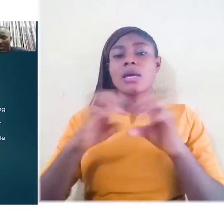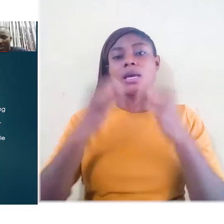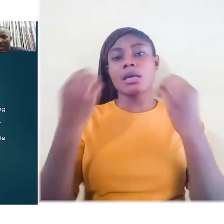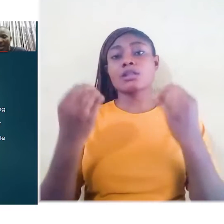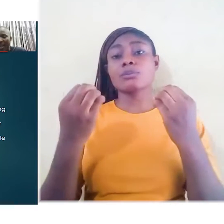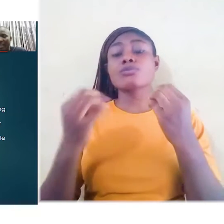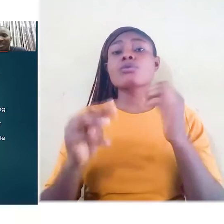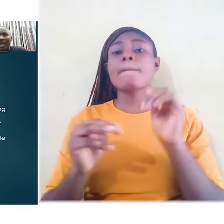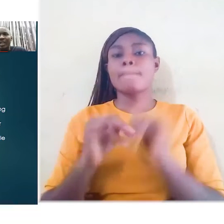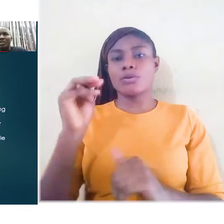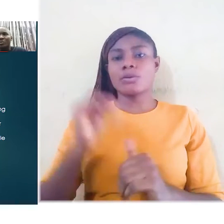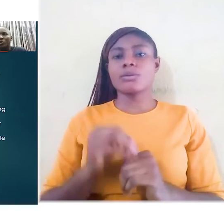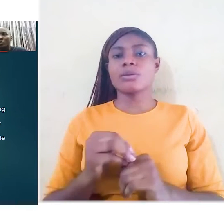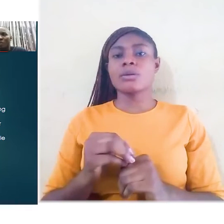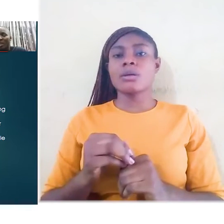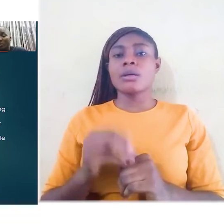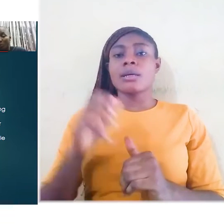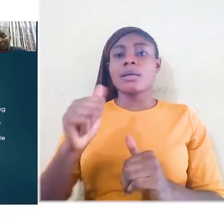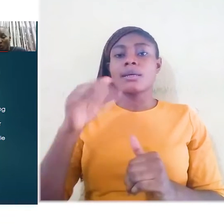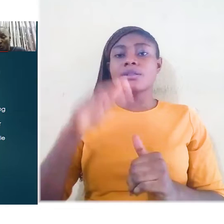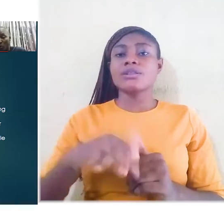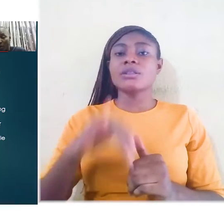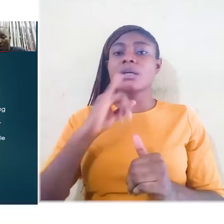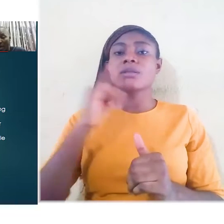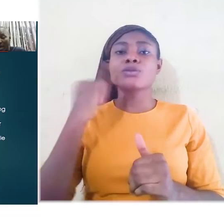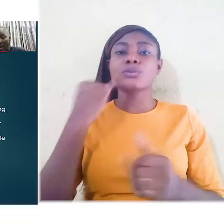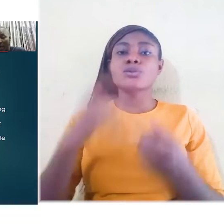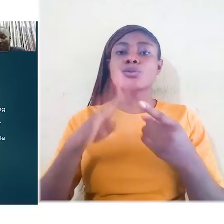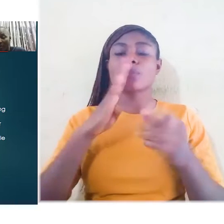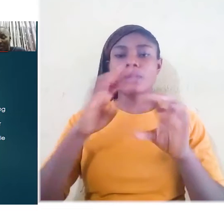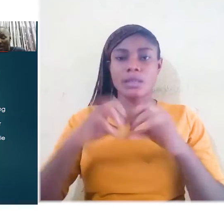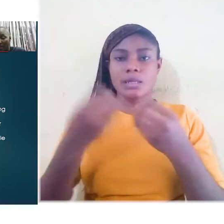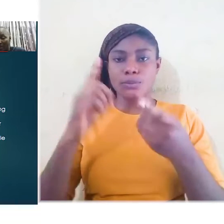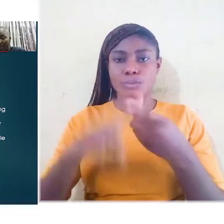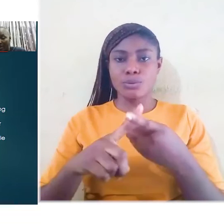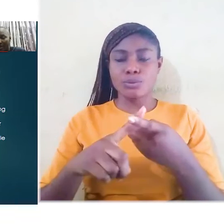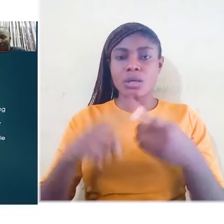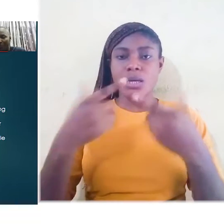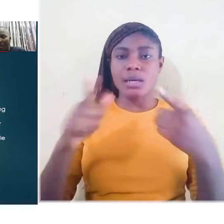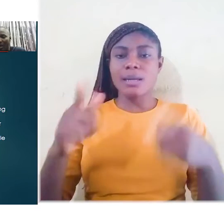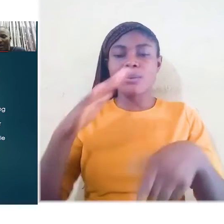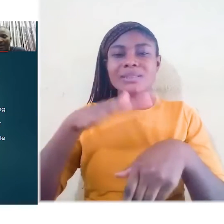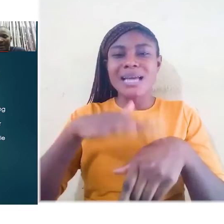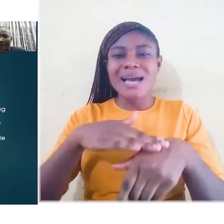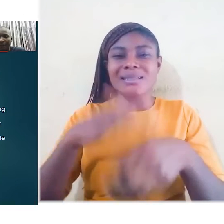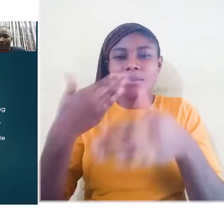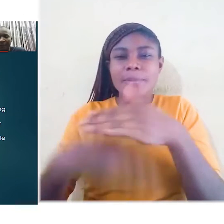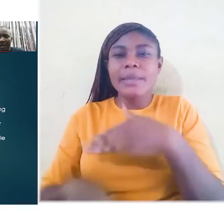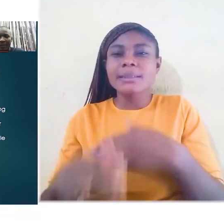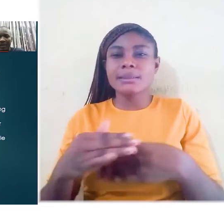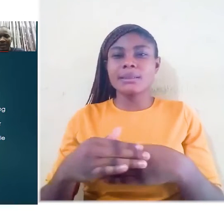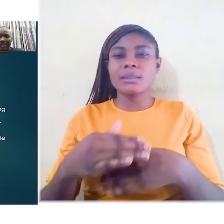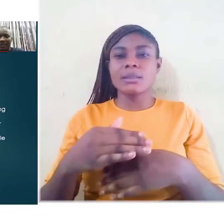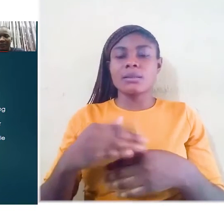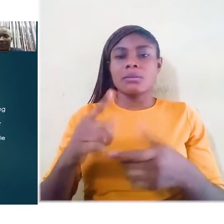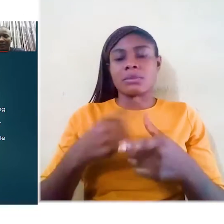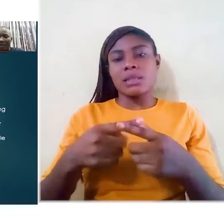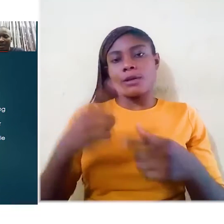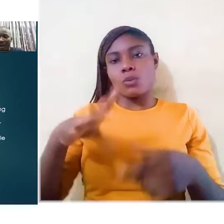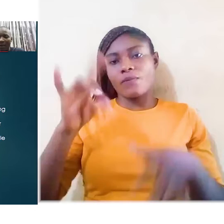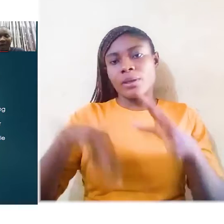most. A child is supposed to be exposed to a language at birth, and then we find out that